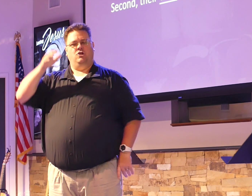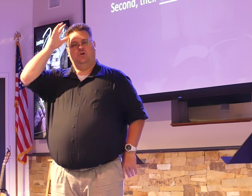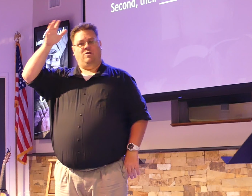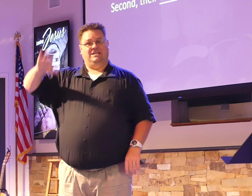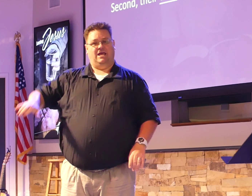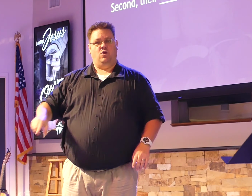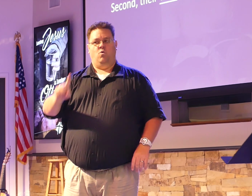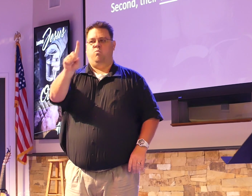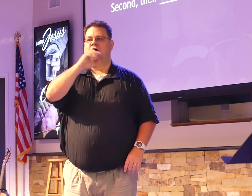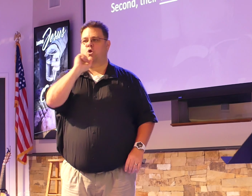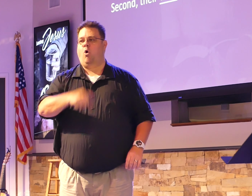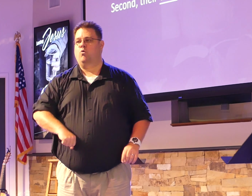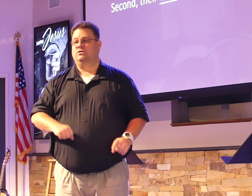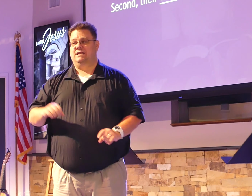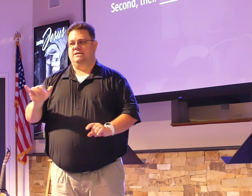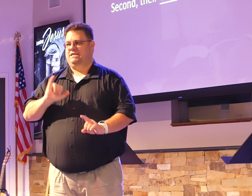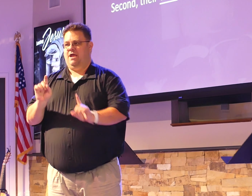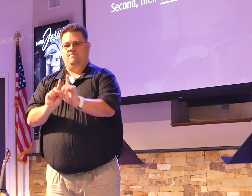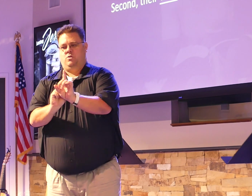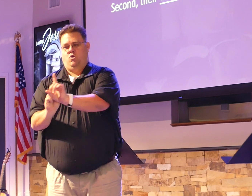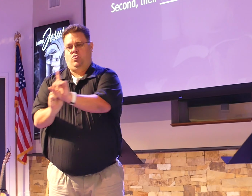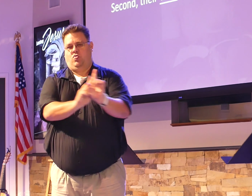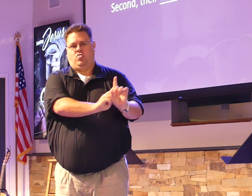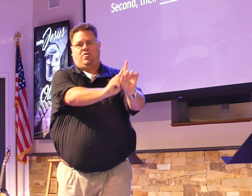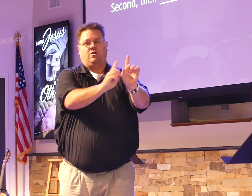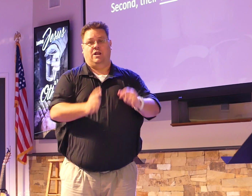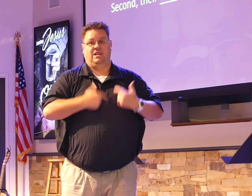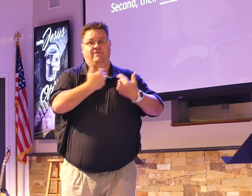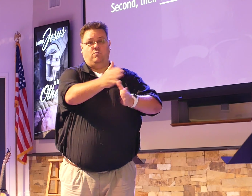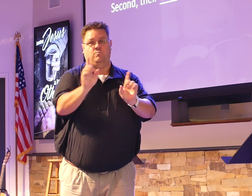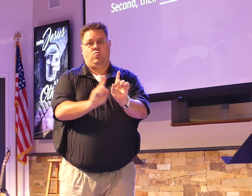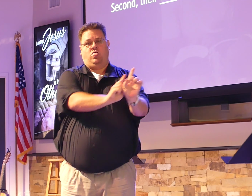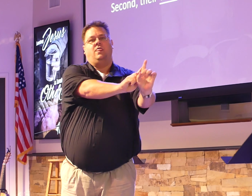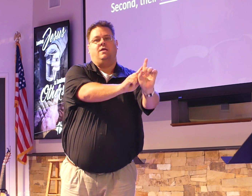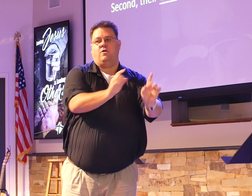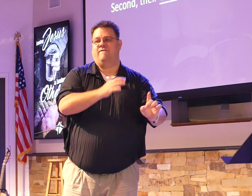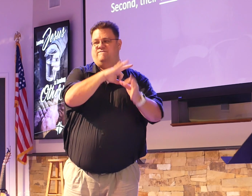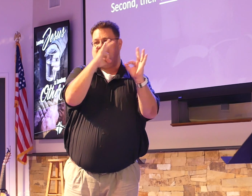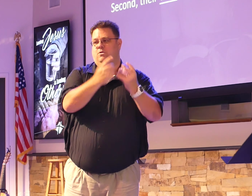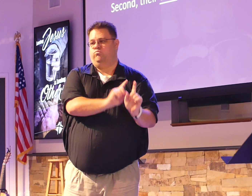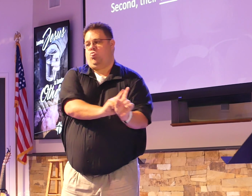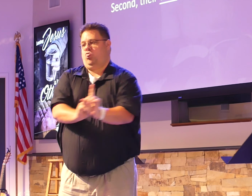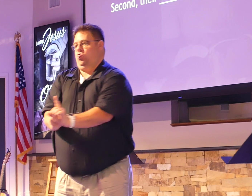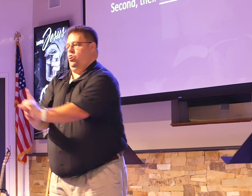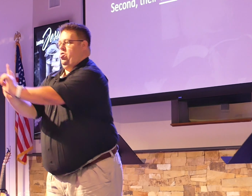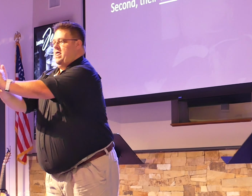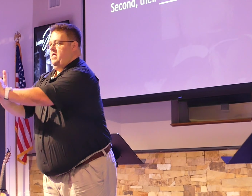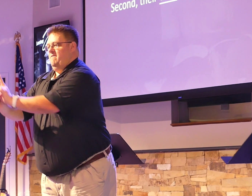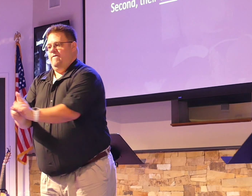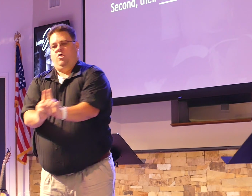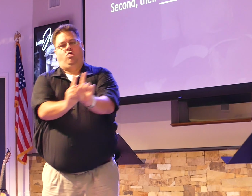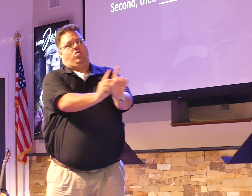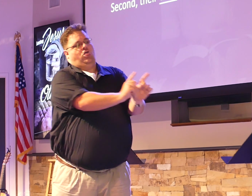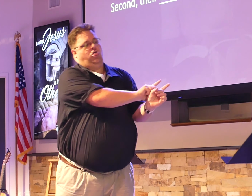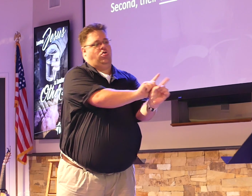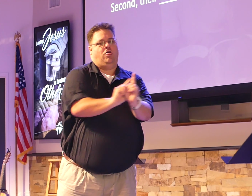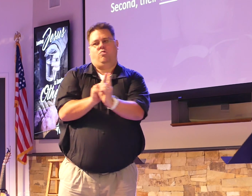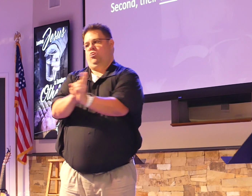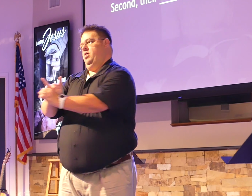half. He follows you wherever you go. You go in the living room, he goes in the living room. You go in the family room, he goes in the family room. He wants to be wherever you are. He shadows you wherever you go. You go in the bathroom, he